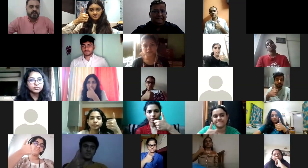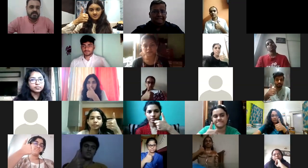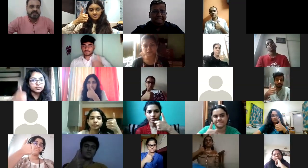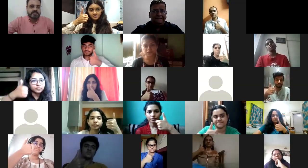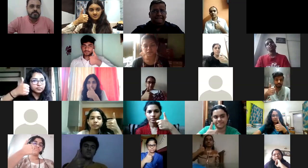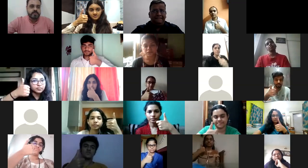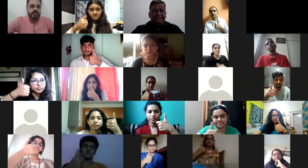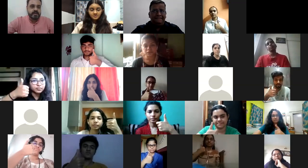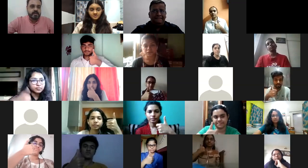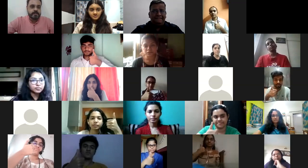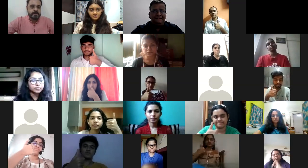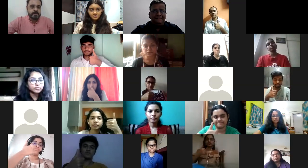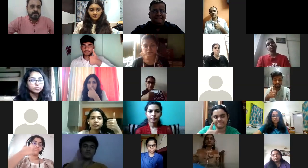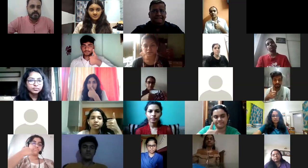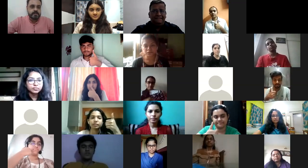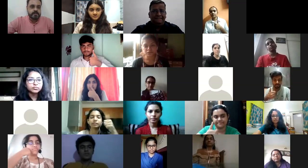Just excuse me for a while.